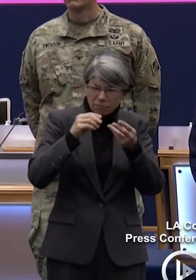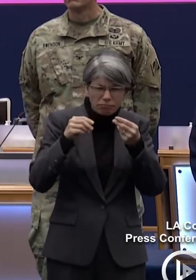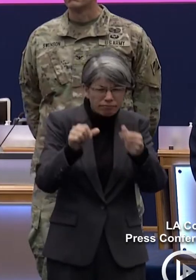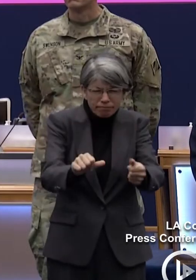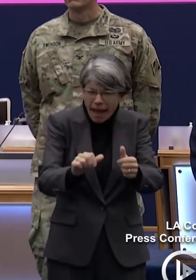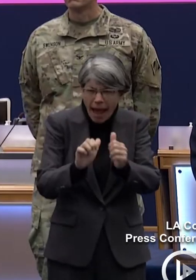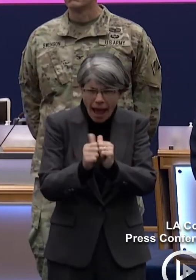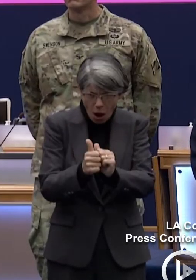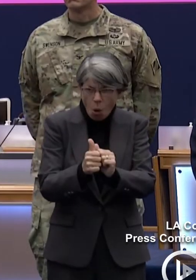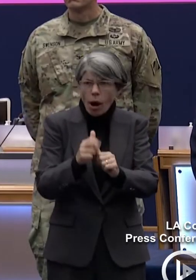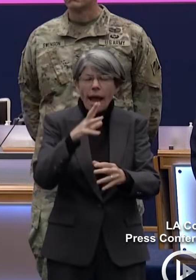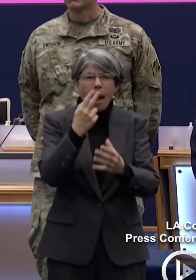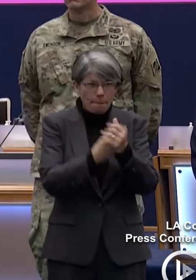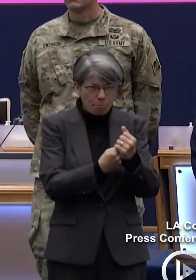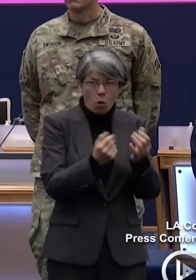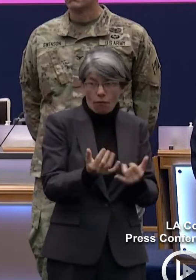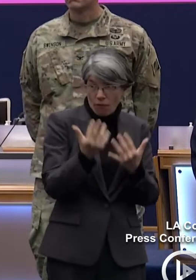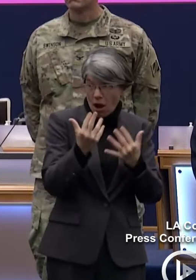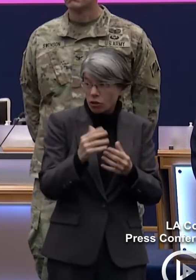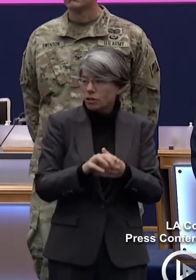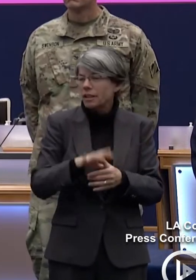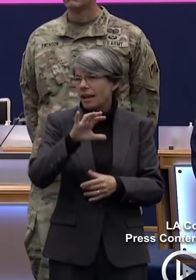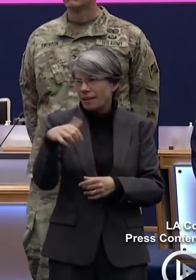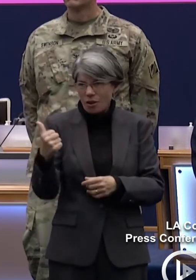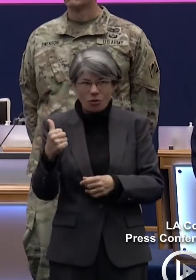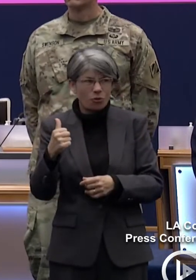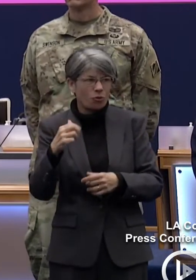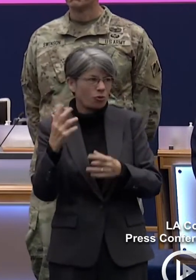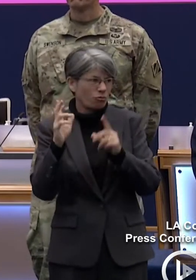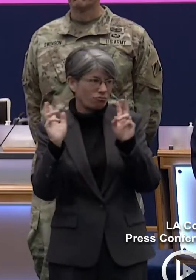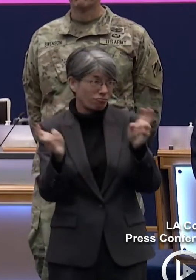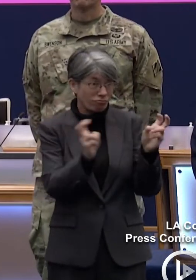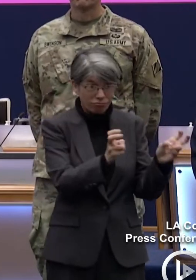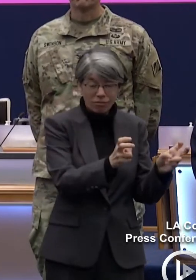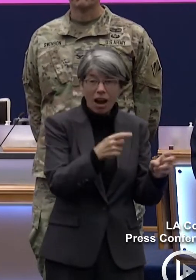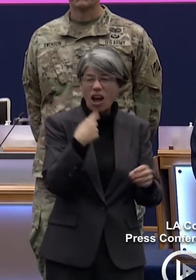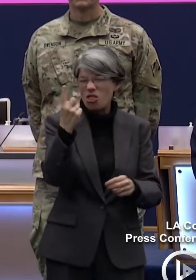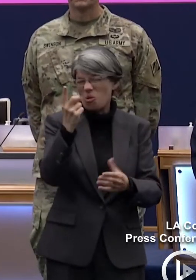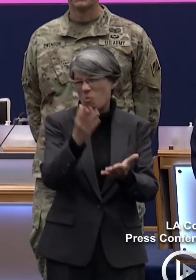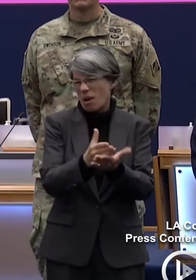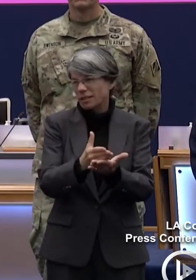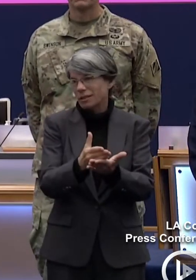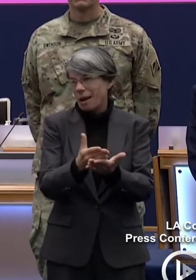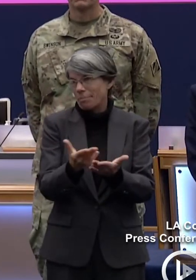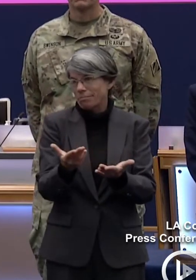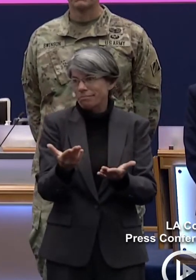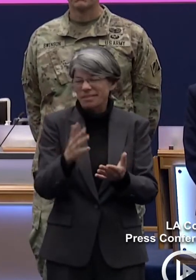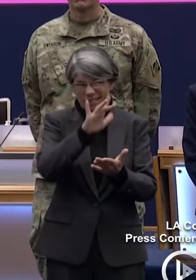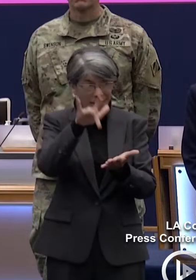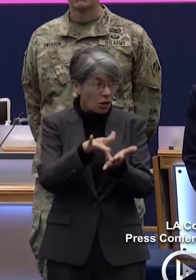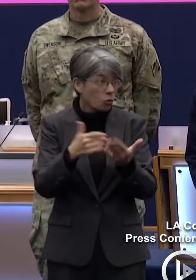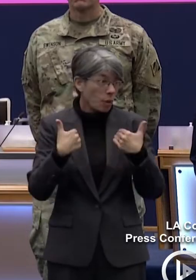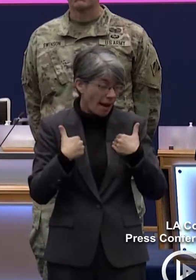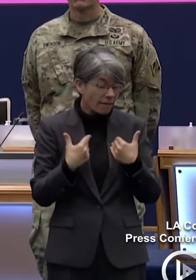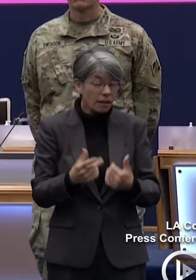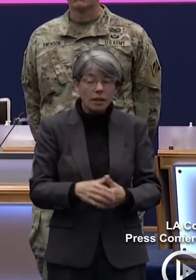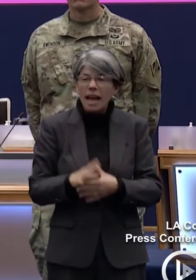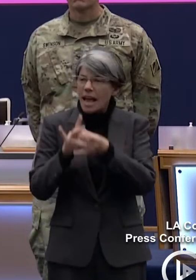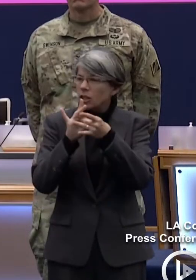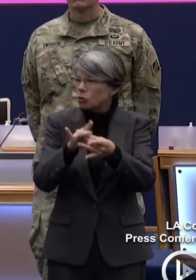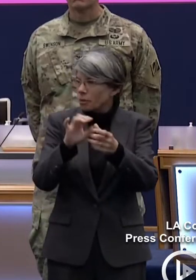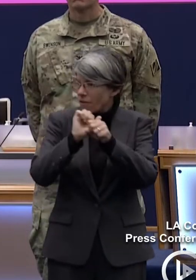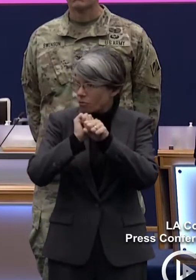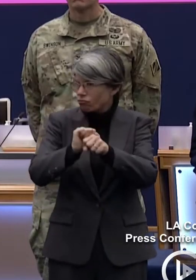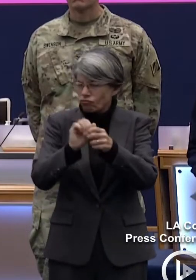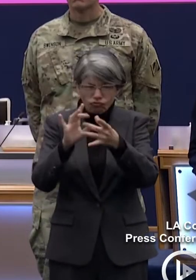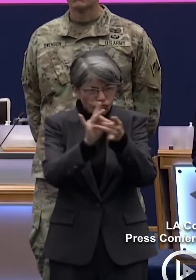spent in both fires and other various issues, even on the one-stop centers that we have, in terms of